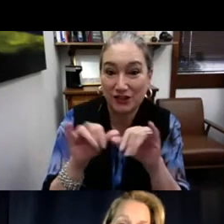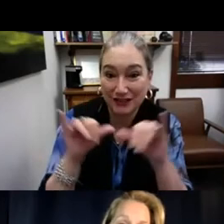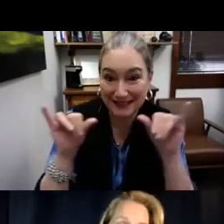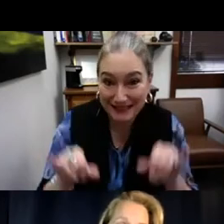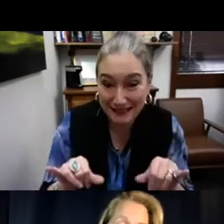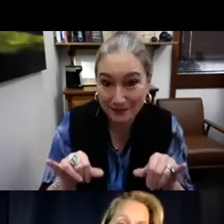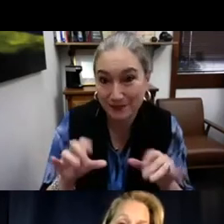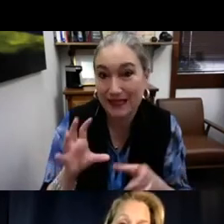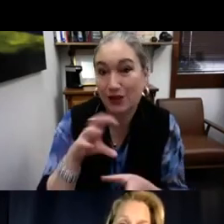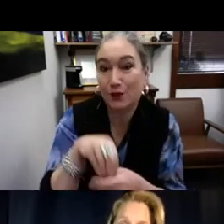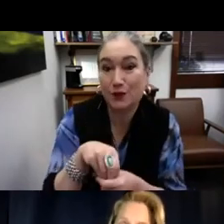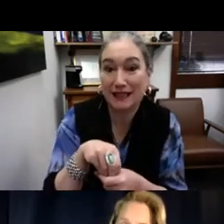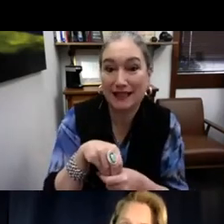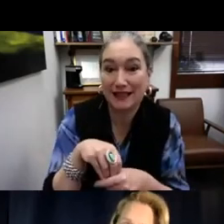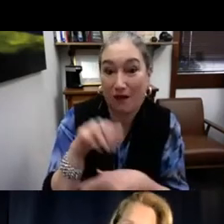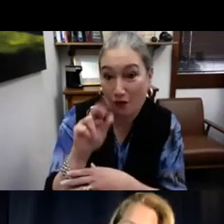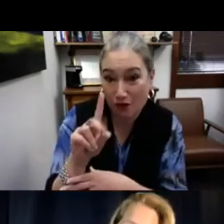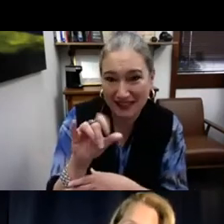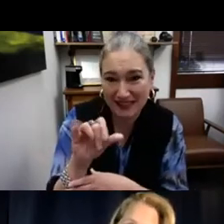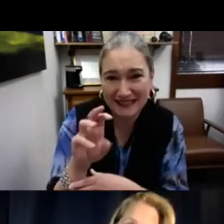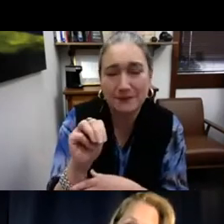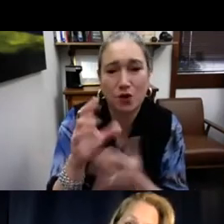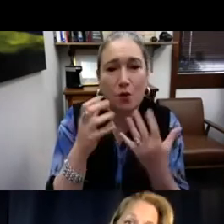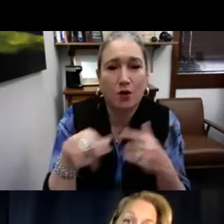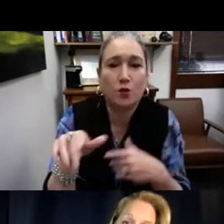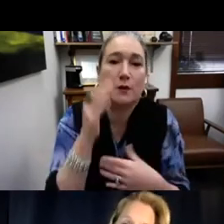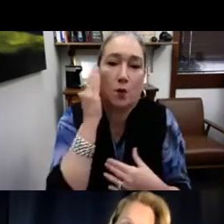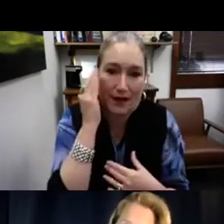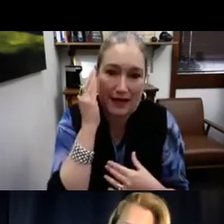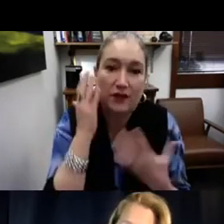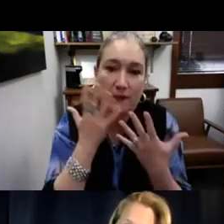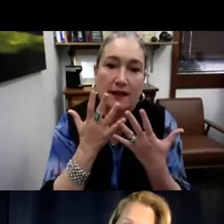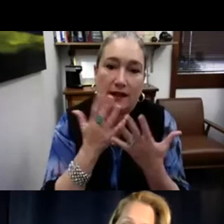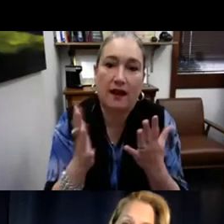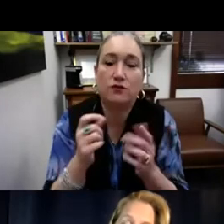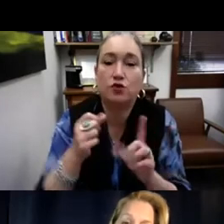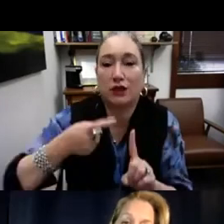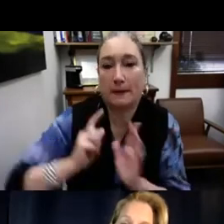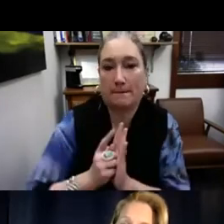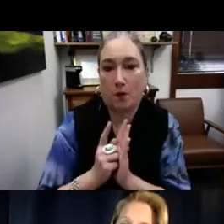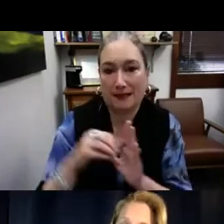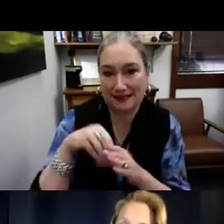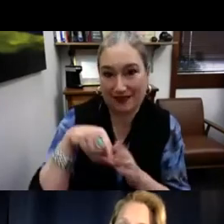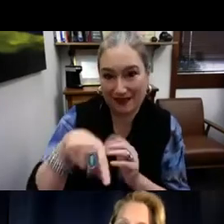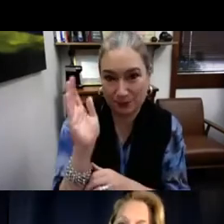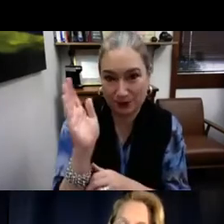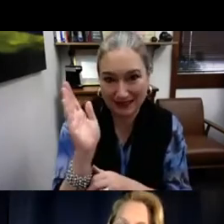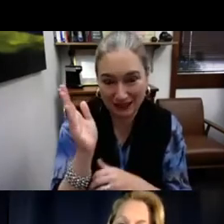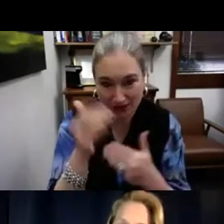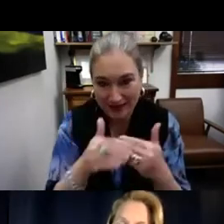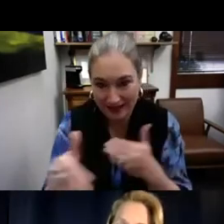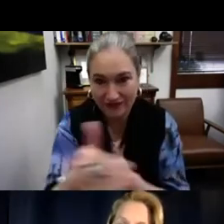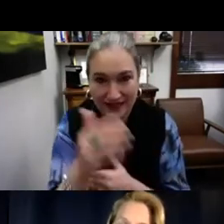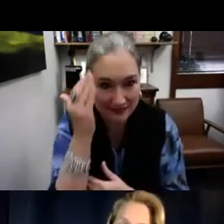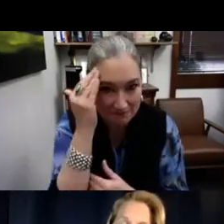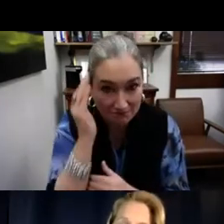upbringing, our experience within the educational system, including autism. So I do want to provide that, that there are